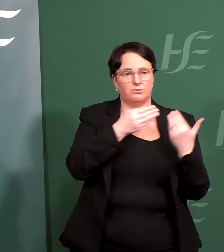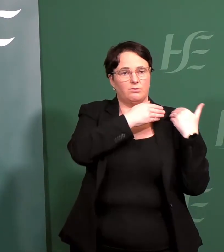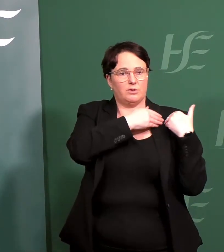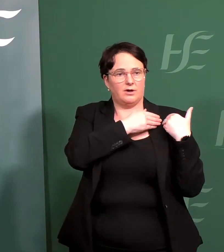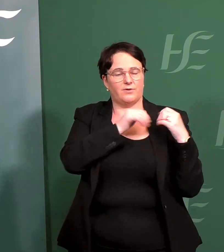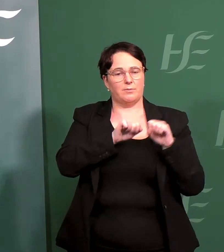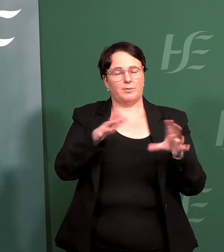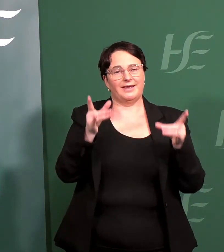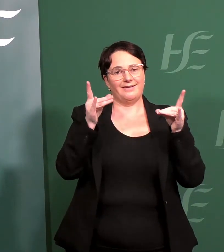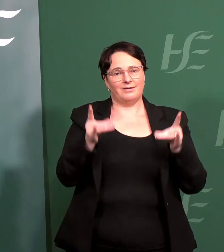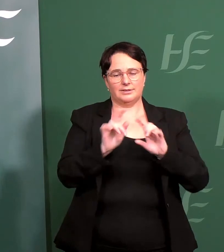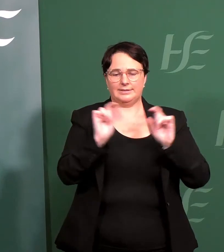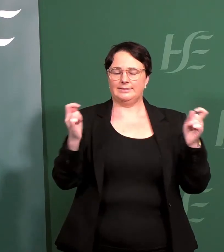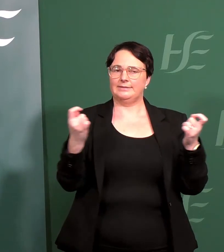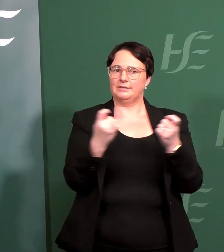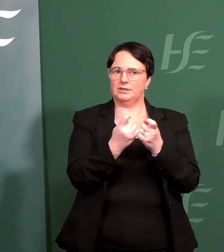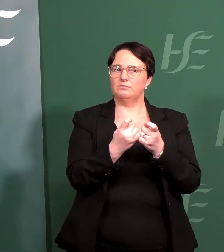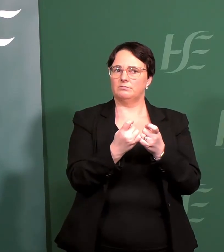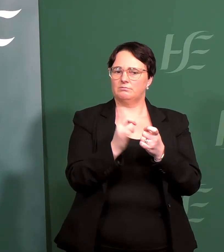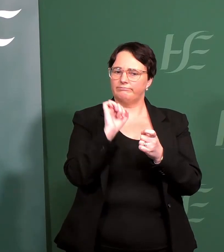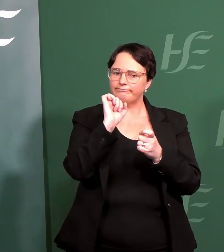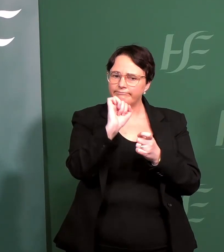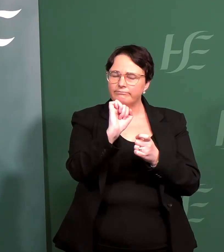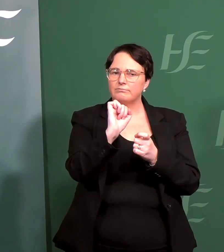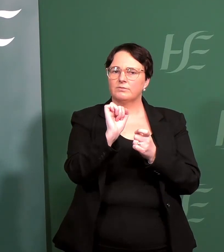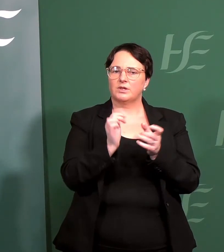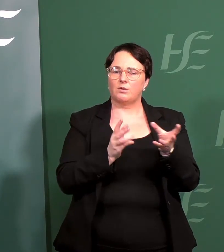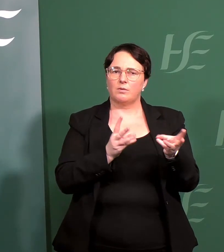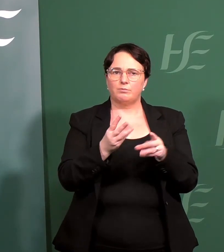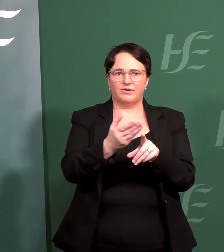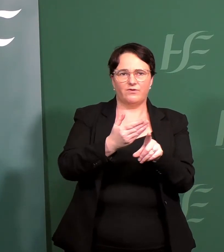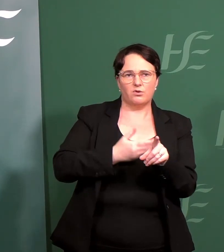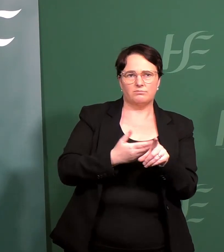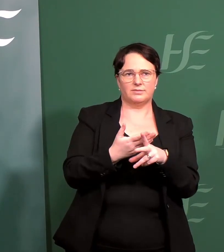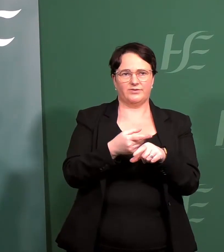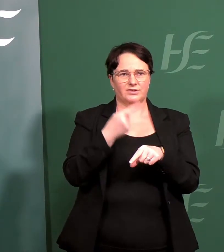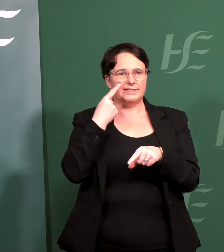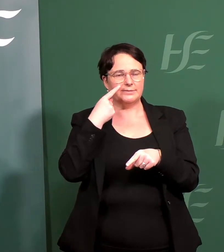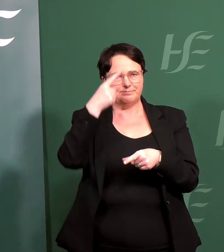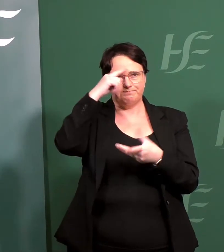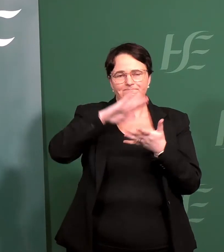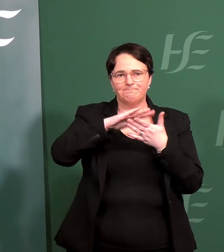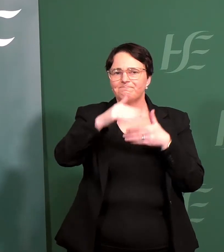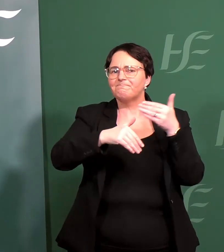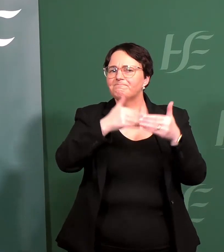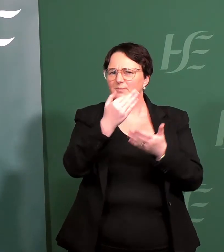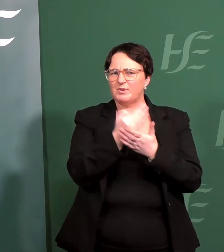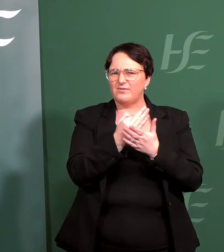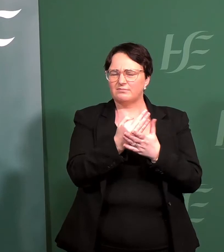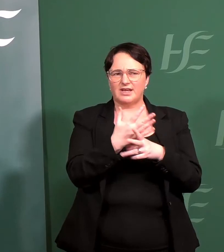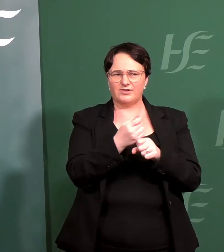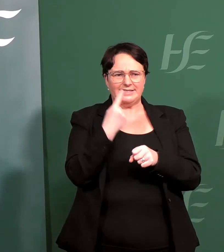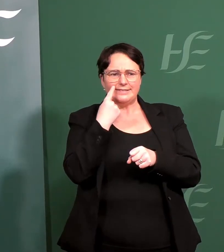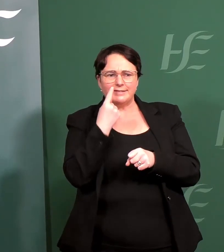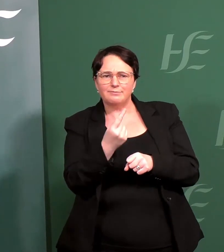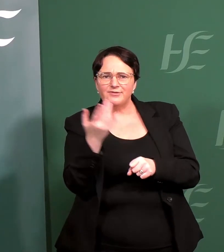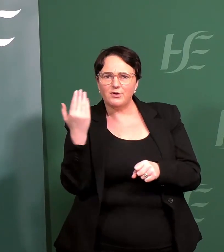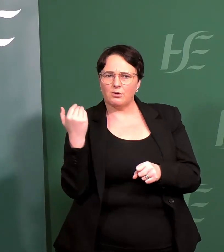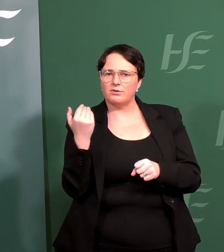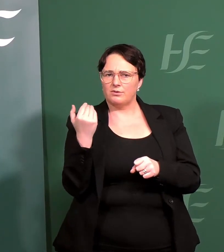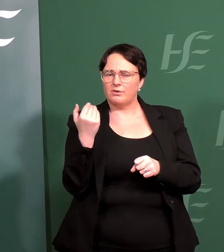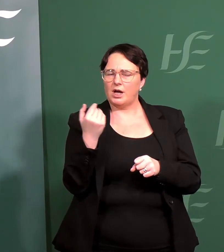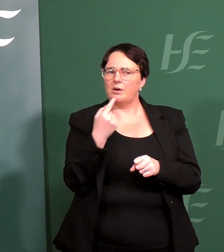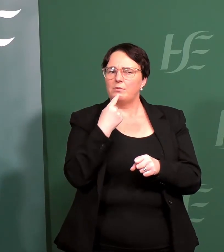they played, previously teams who were maybe not seen above the line to a large extent, but really came